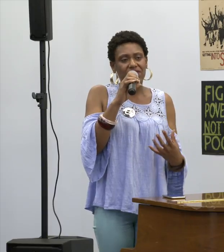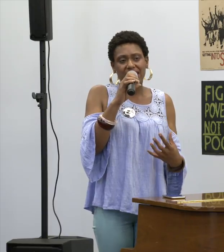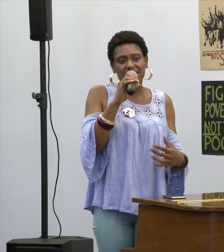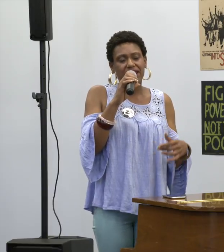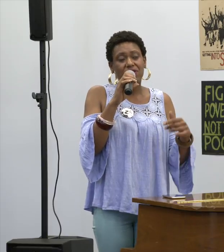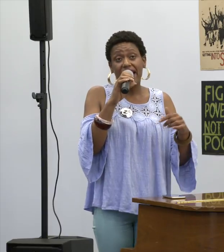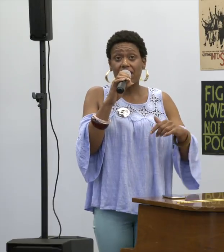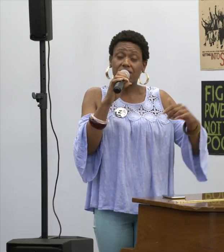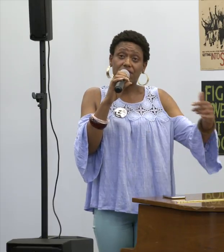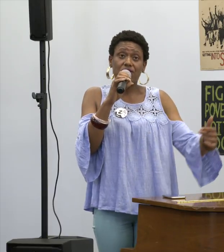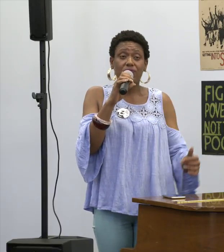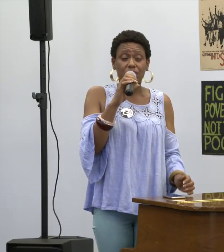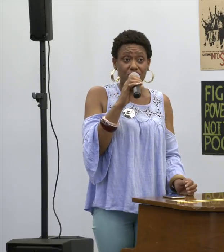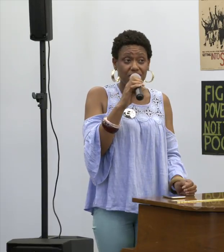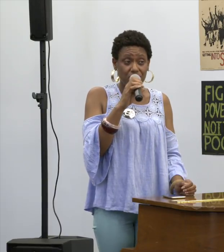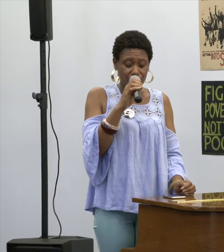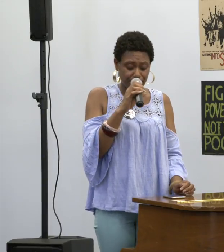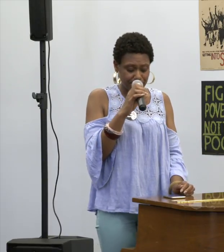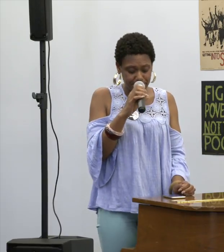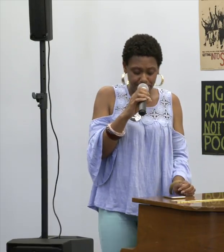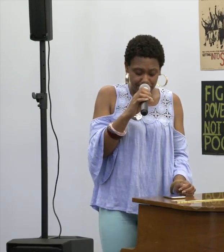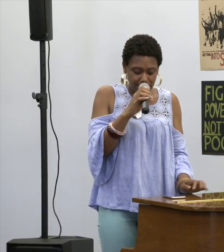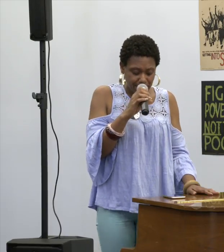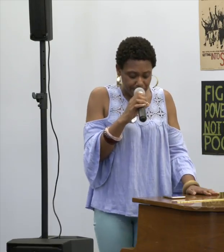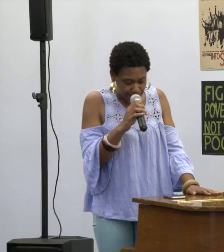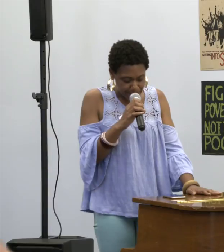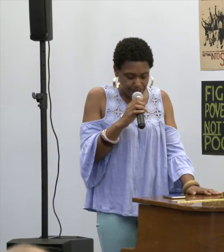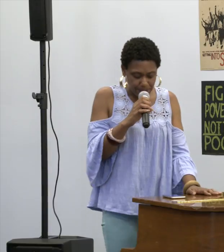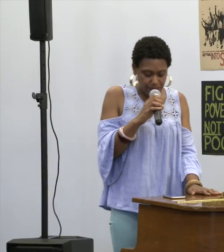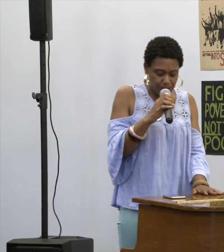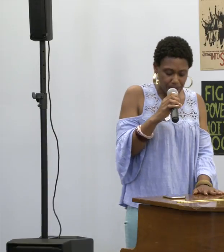the effects that it'll have for the future.